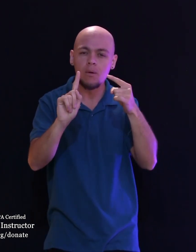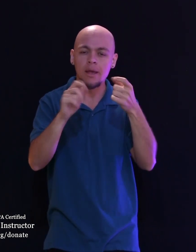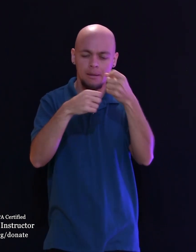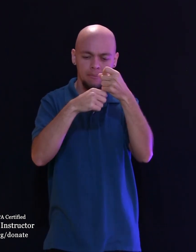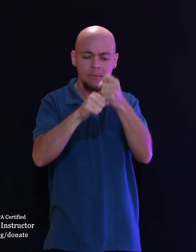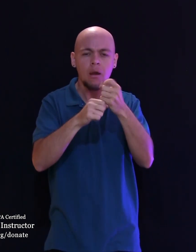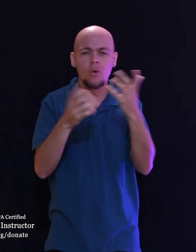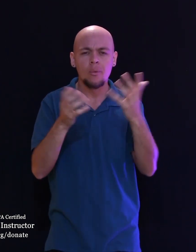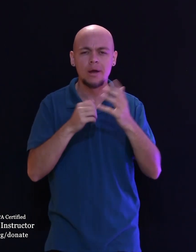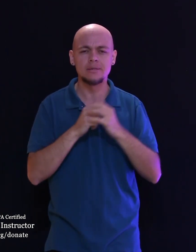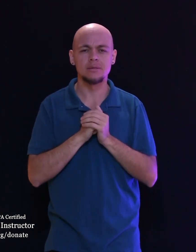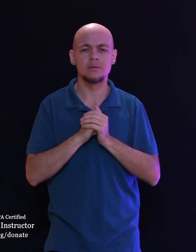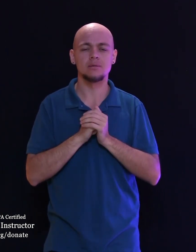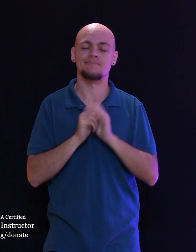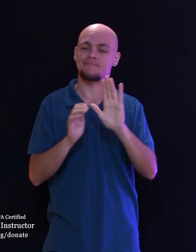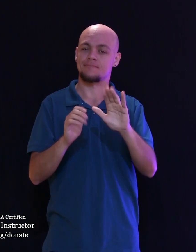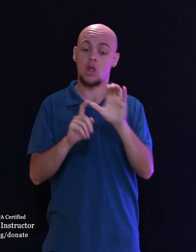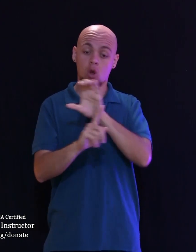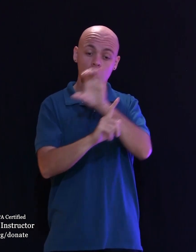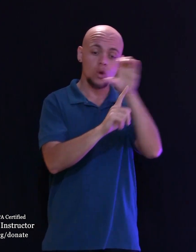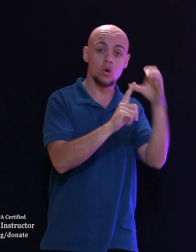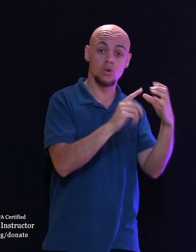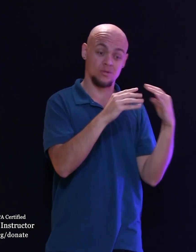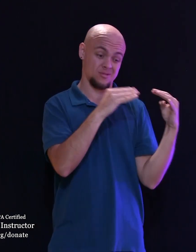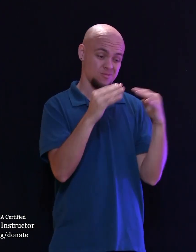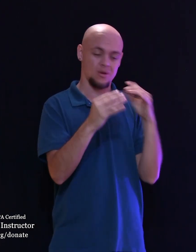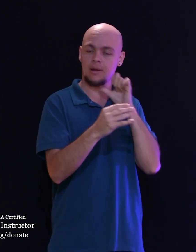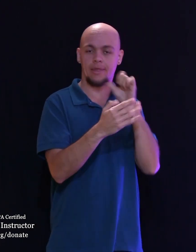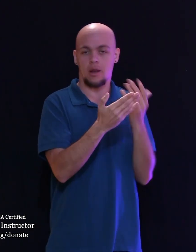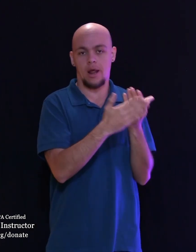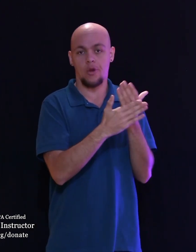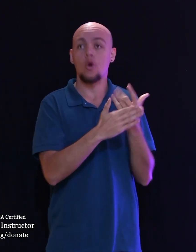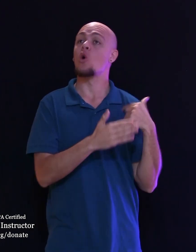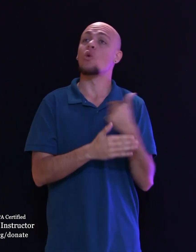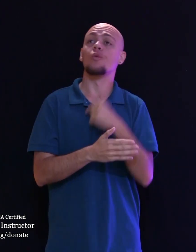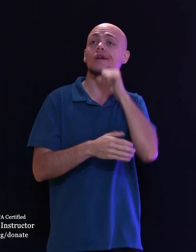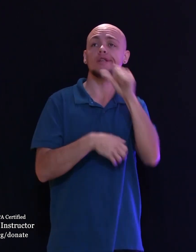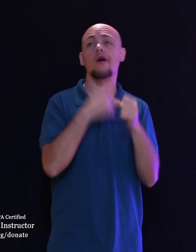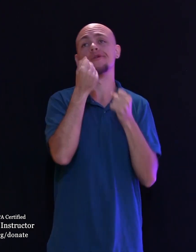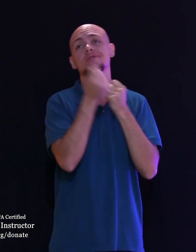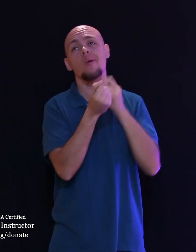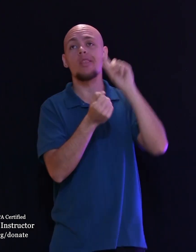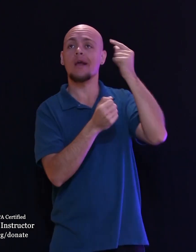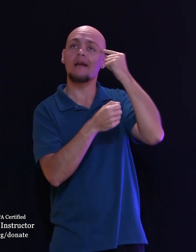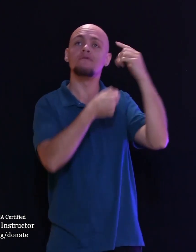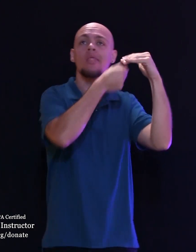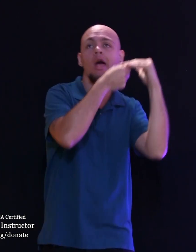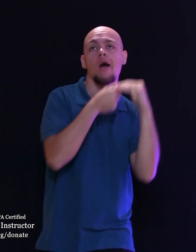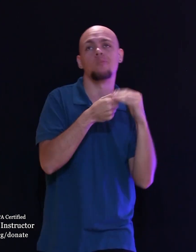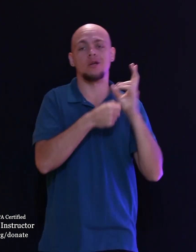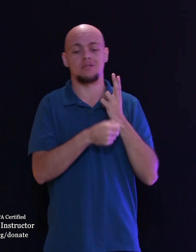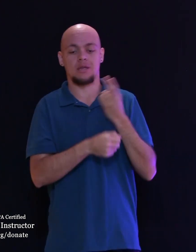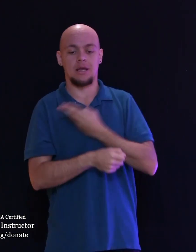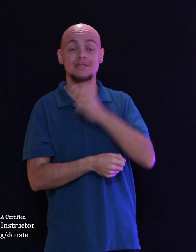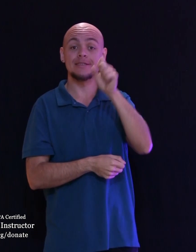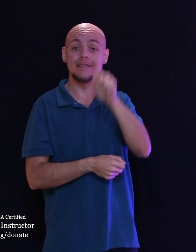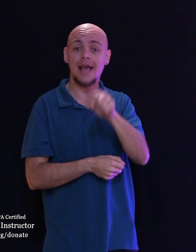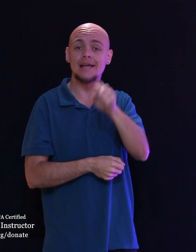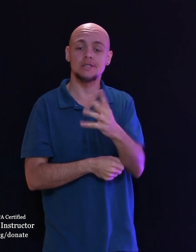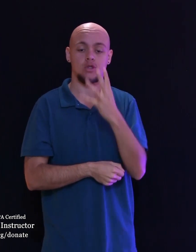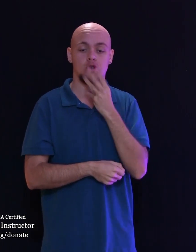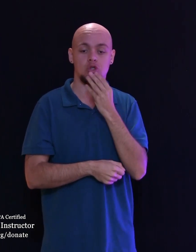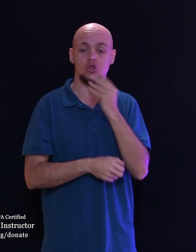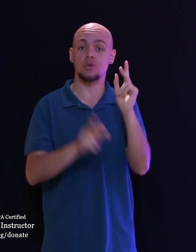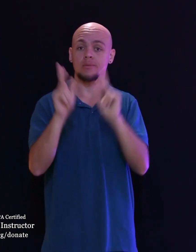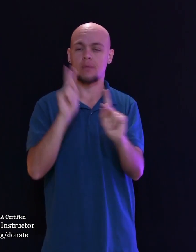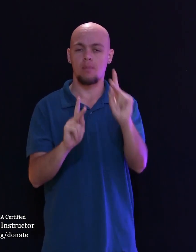making? See, culture wars are not new. We don't support the government. They're oppressing us. Yes, the Jewish people,